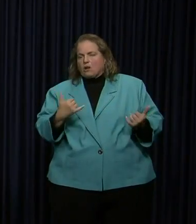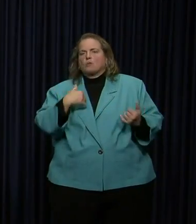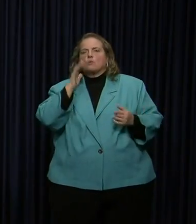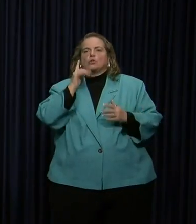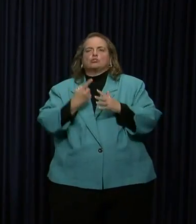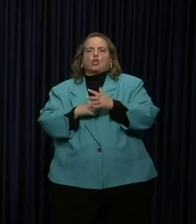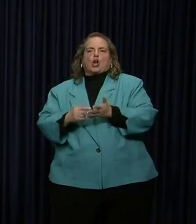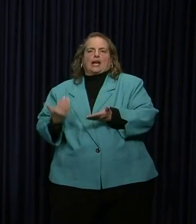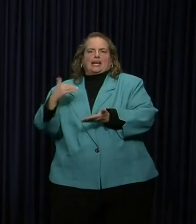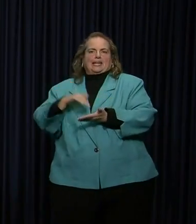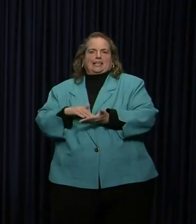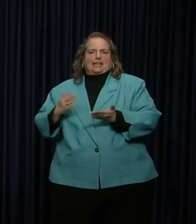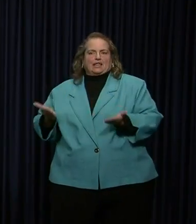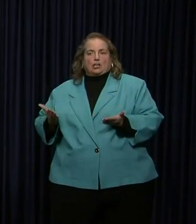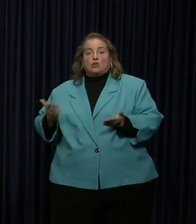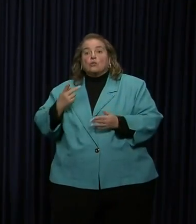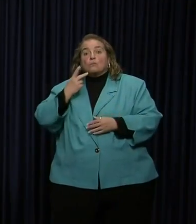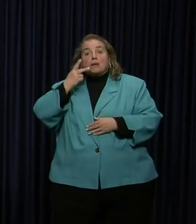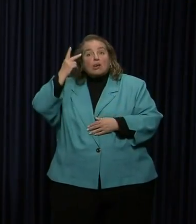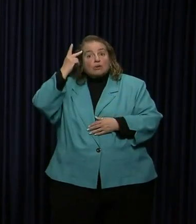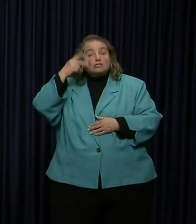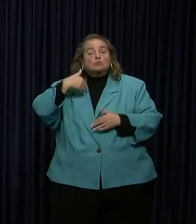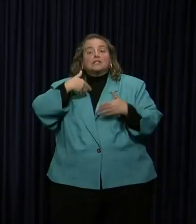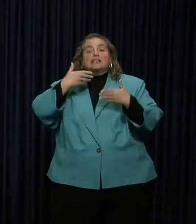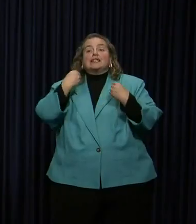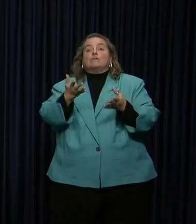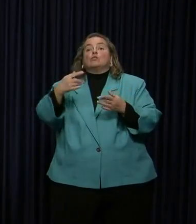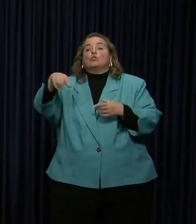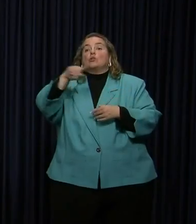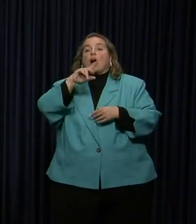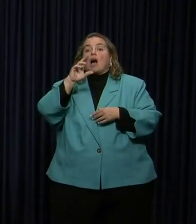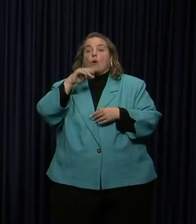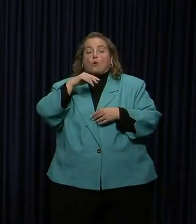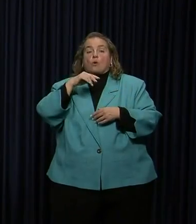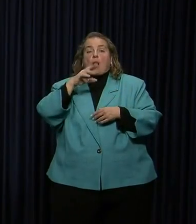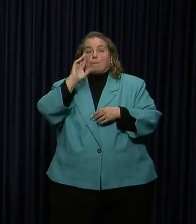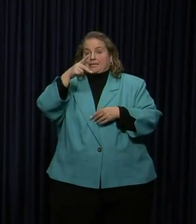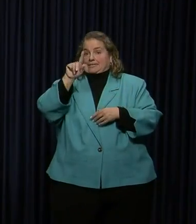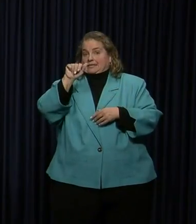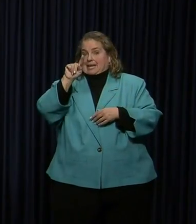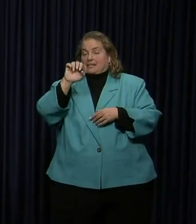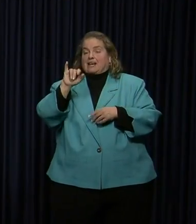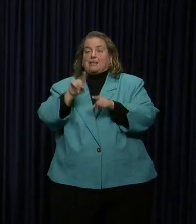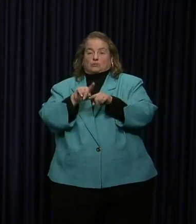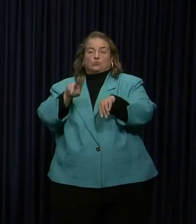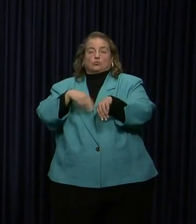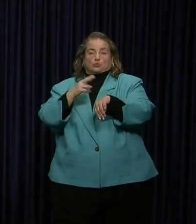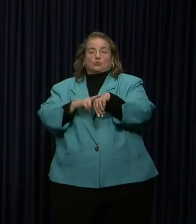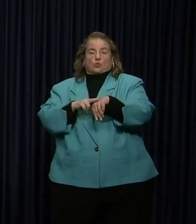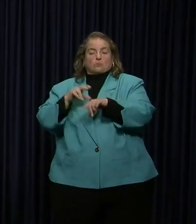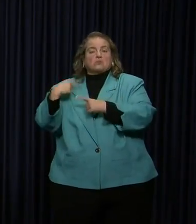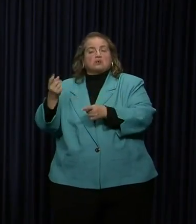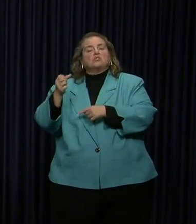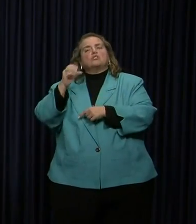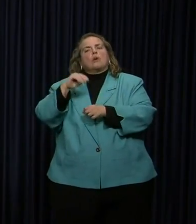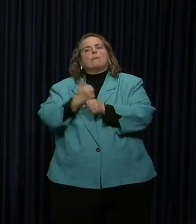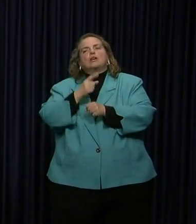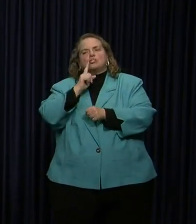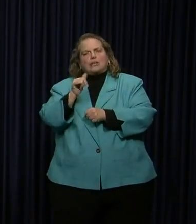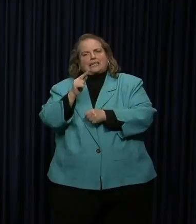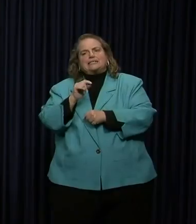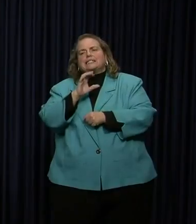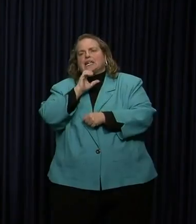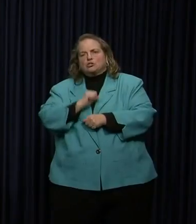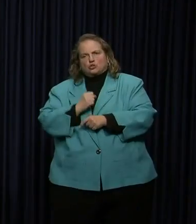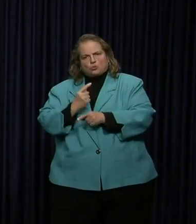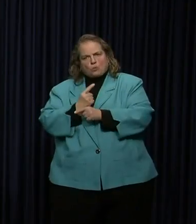going to resume here. Parents, we're going to give the same type of update that we do normally. So make sure that it's age